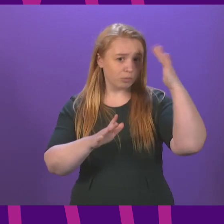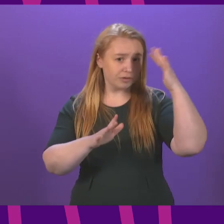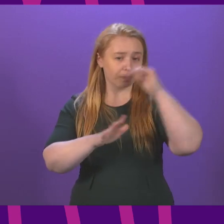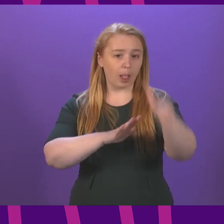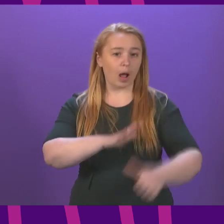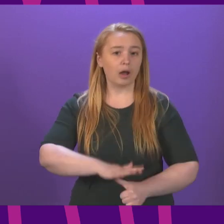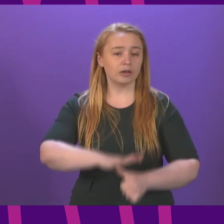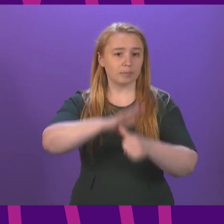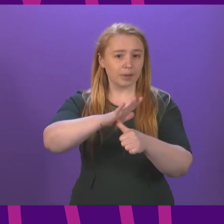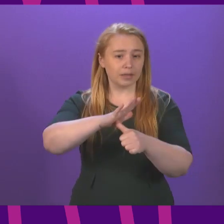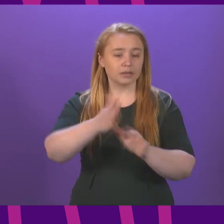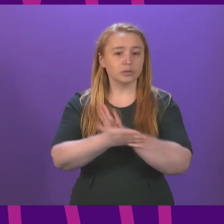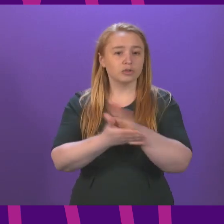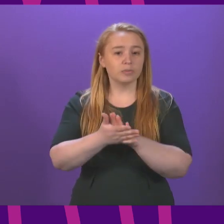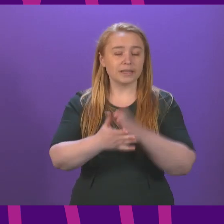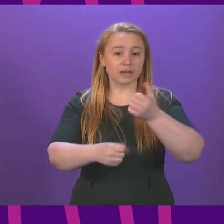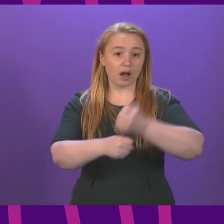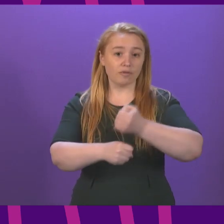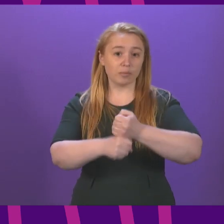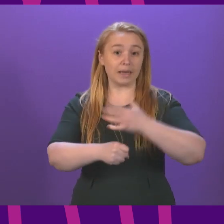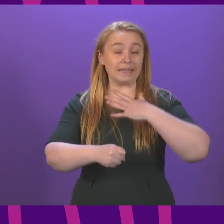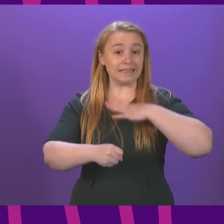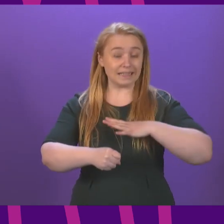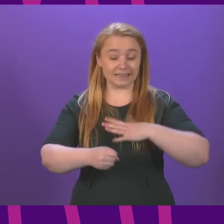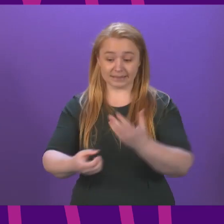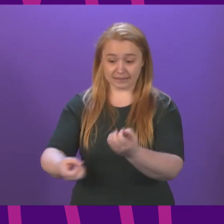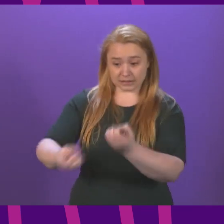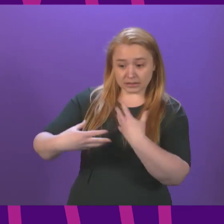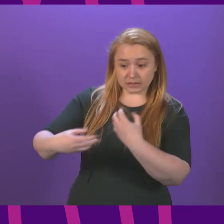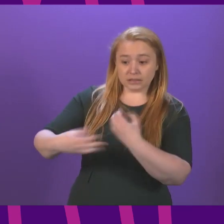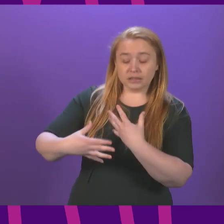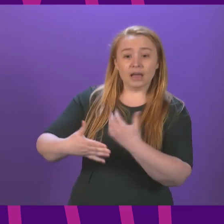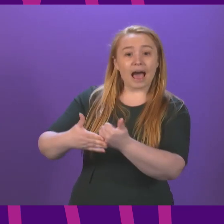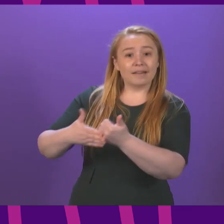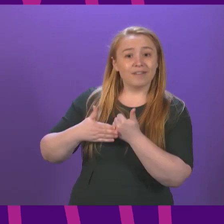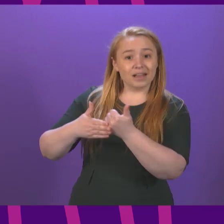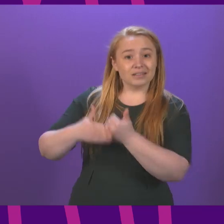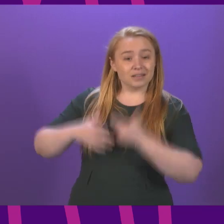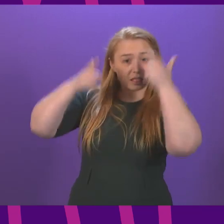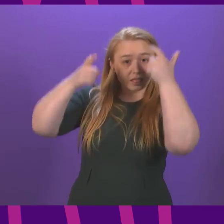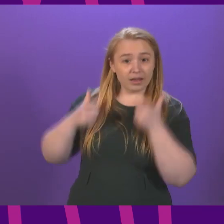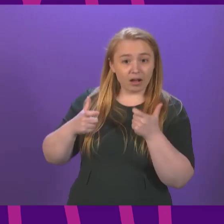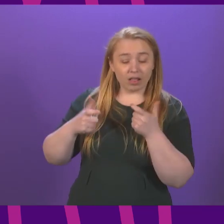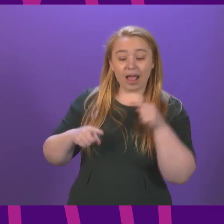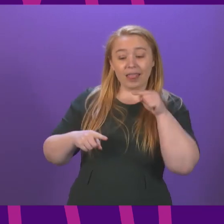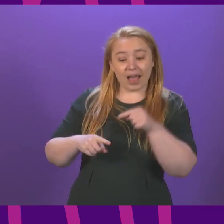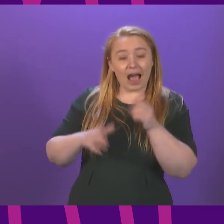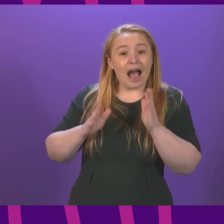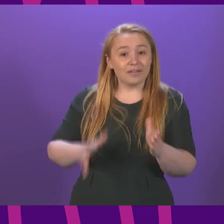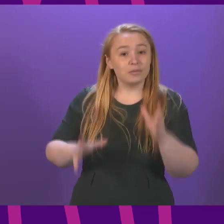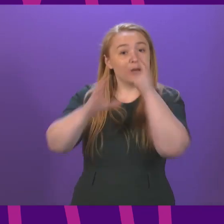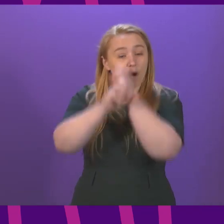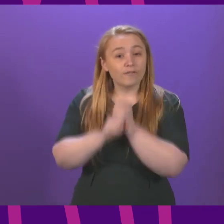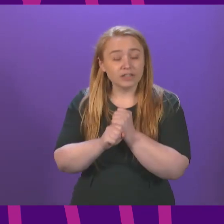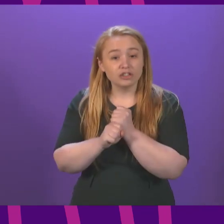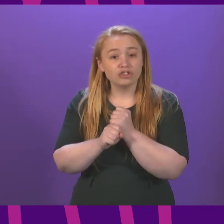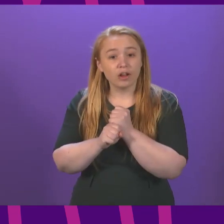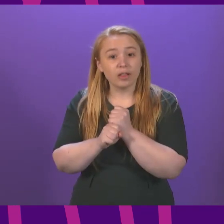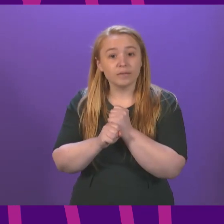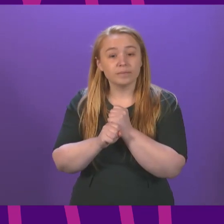for governments to be able to take proper legal advice and for the confidentiality of that. Governments